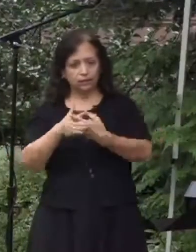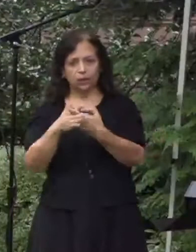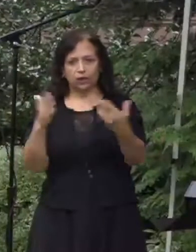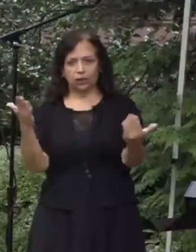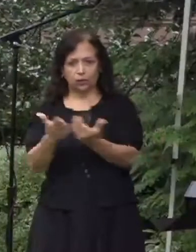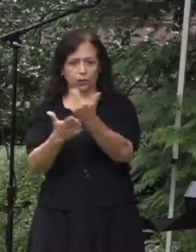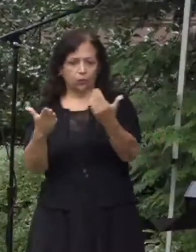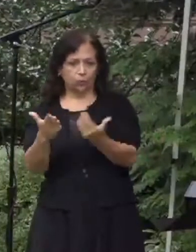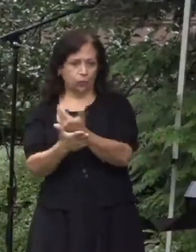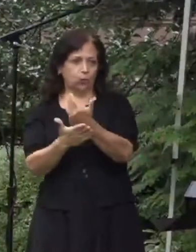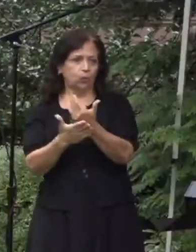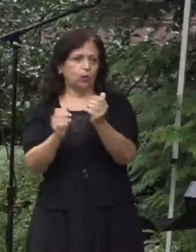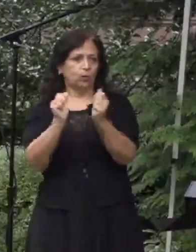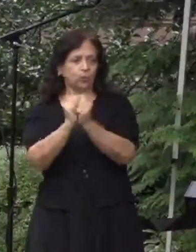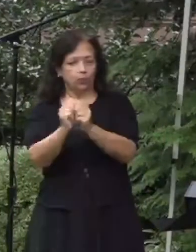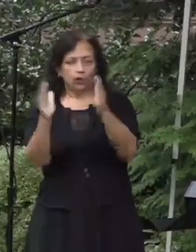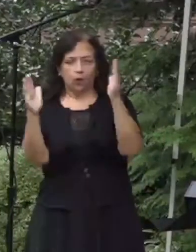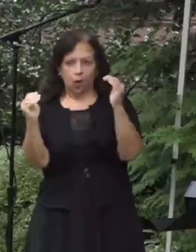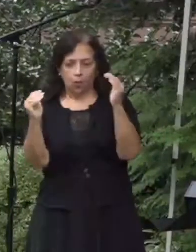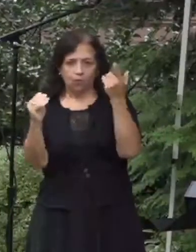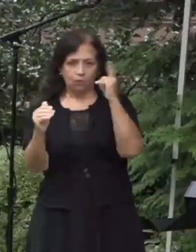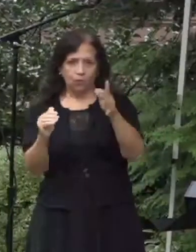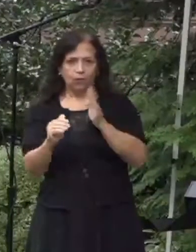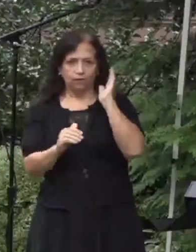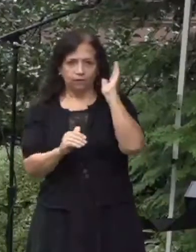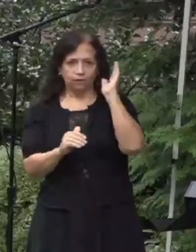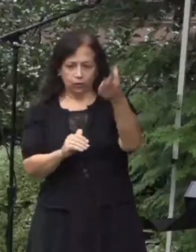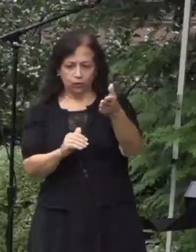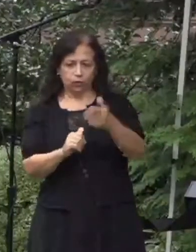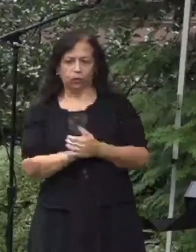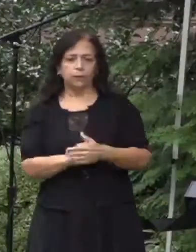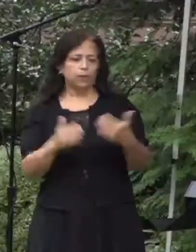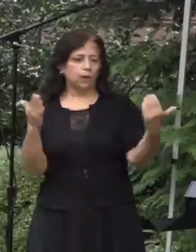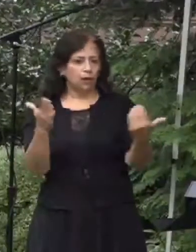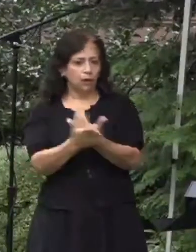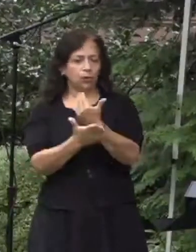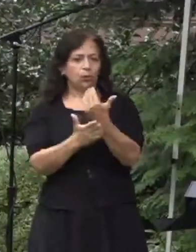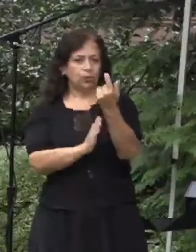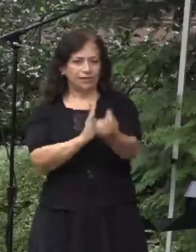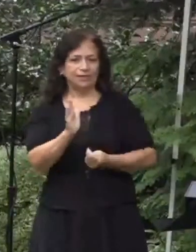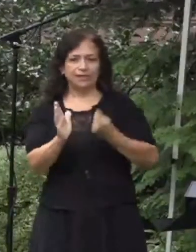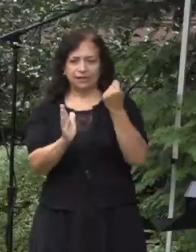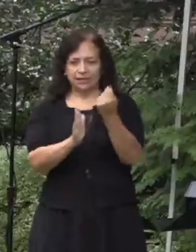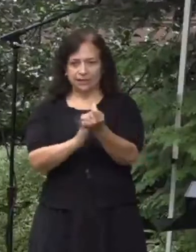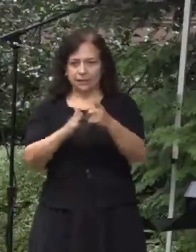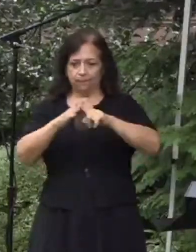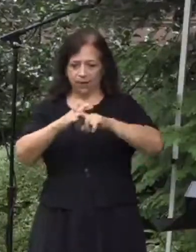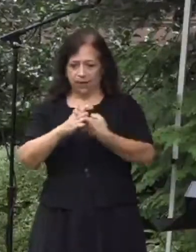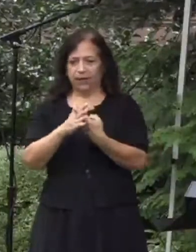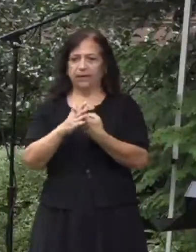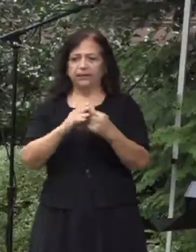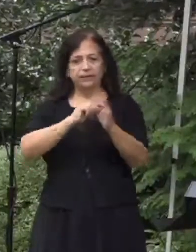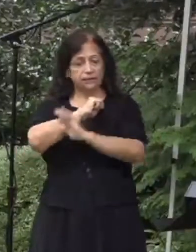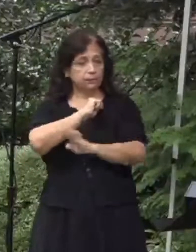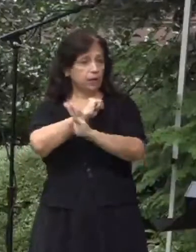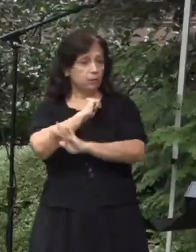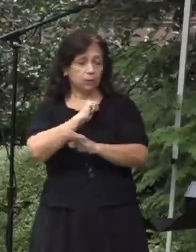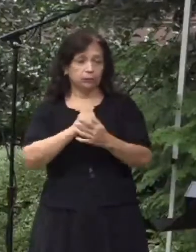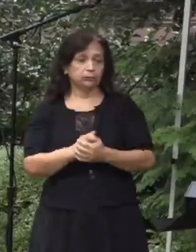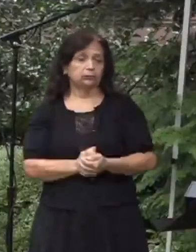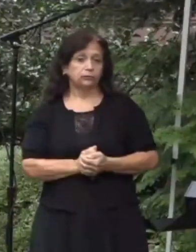new things with hope for the future. A new season begins in